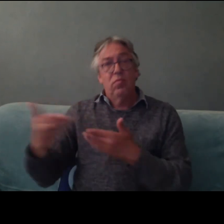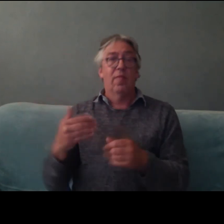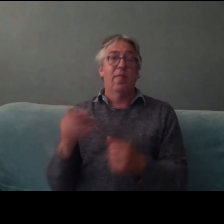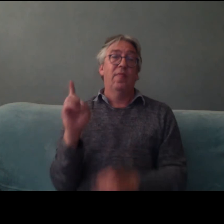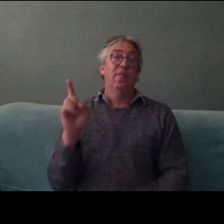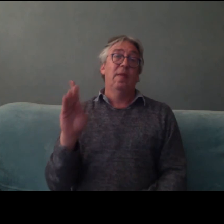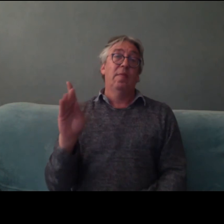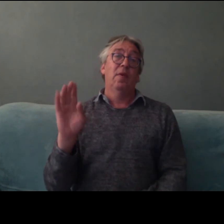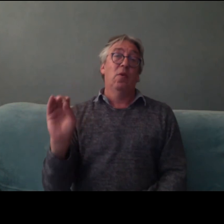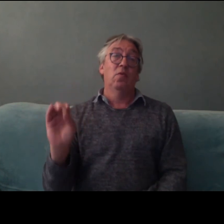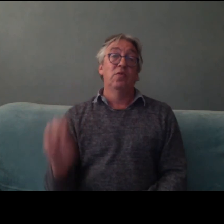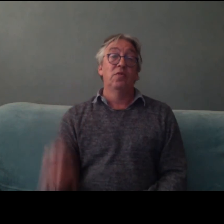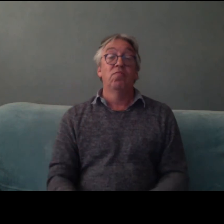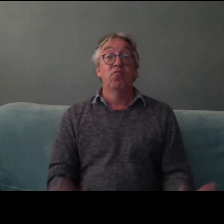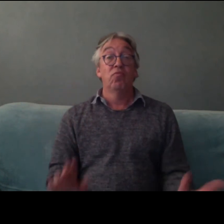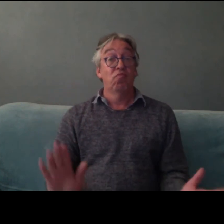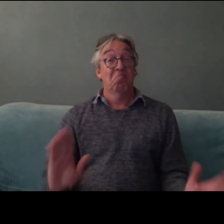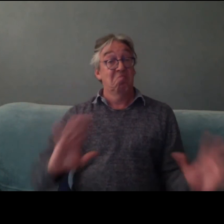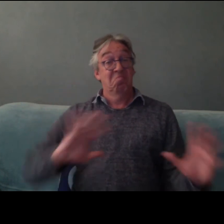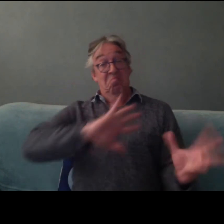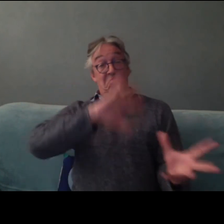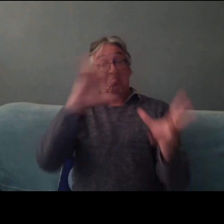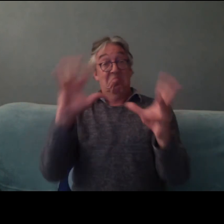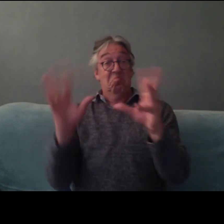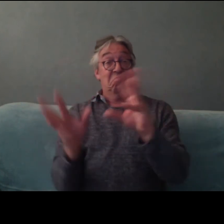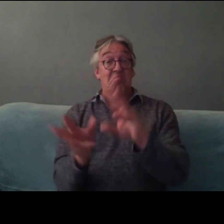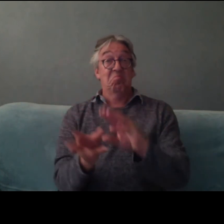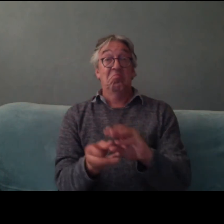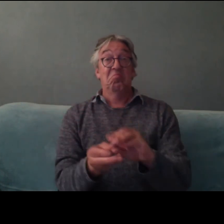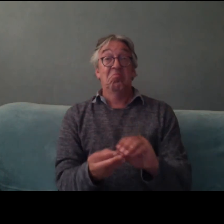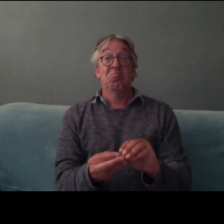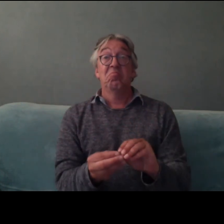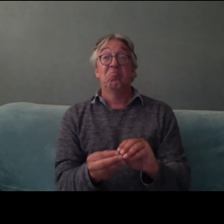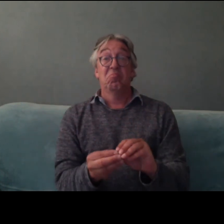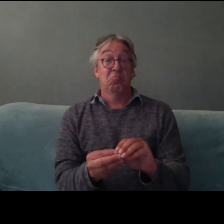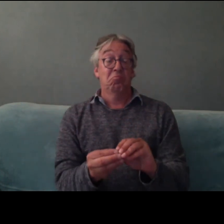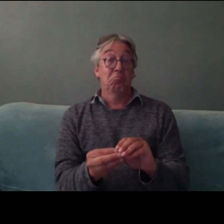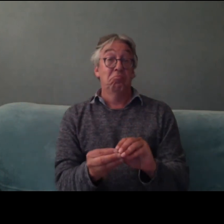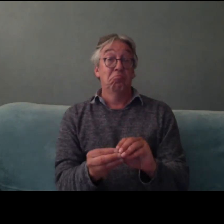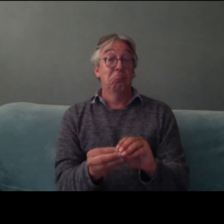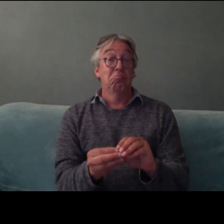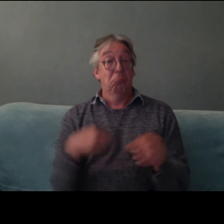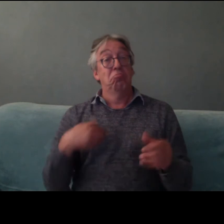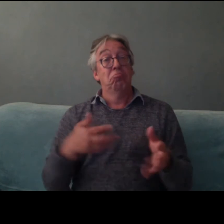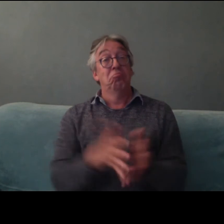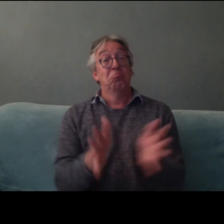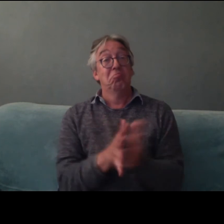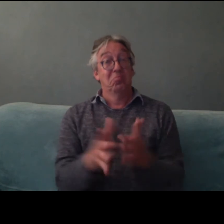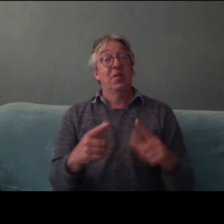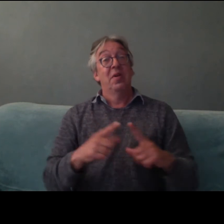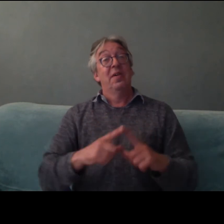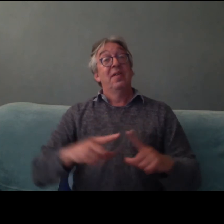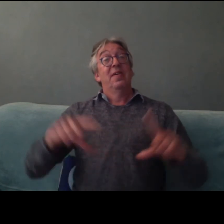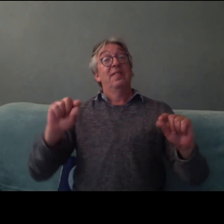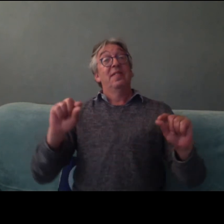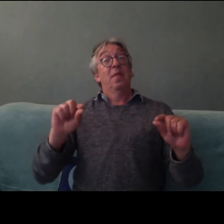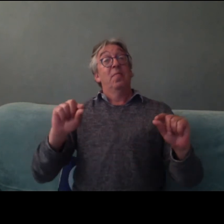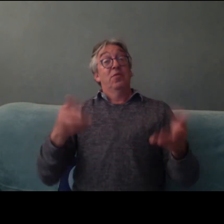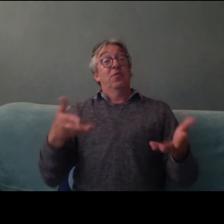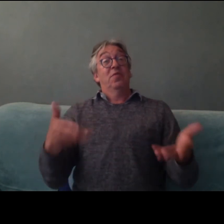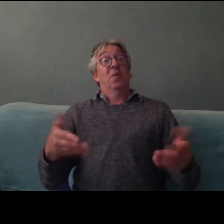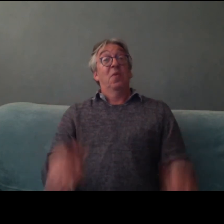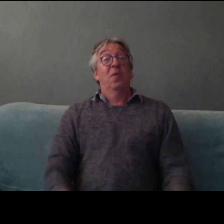That is basically what the situation in Cyprus is pertaining to the